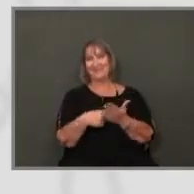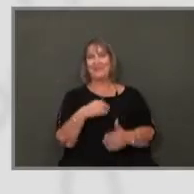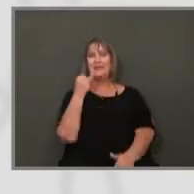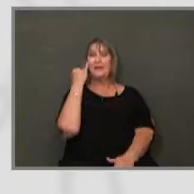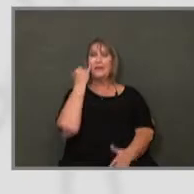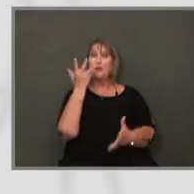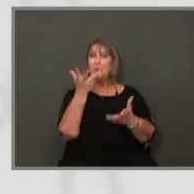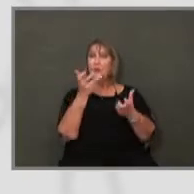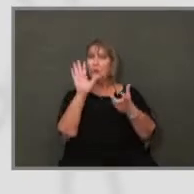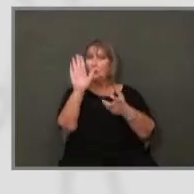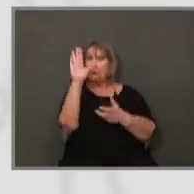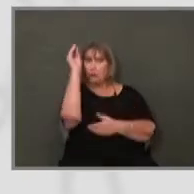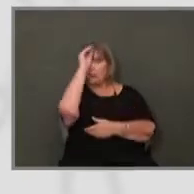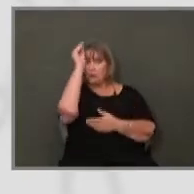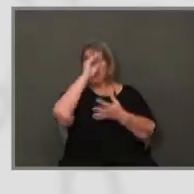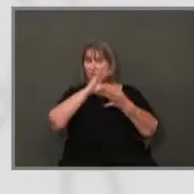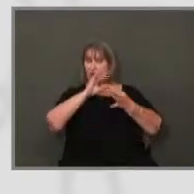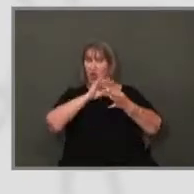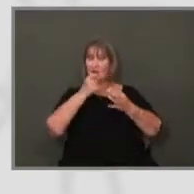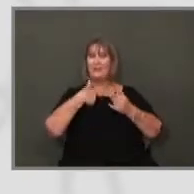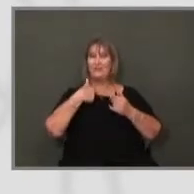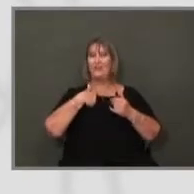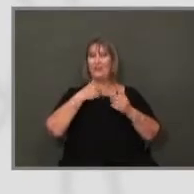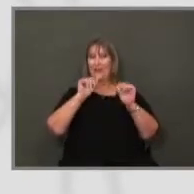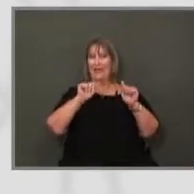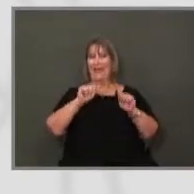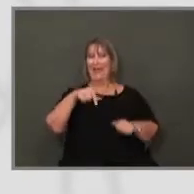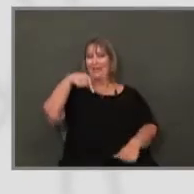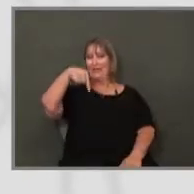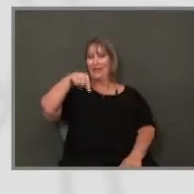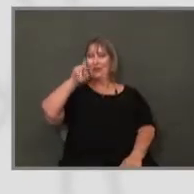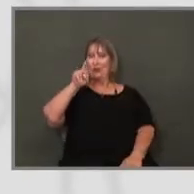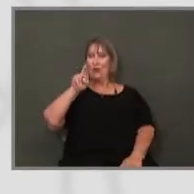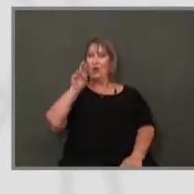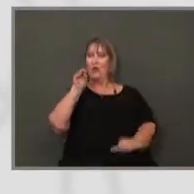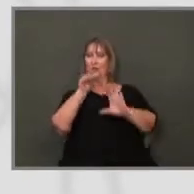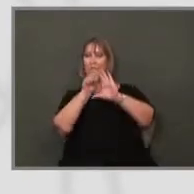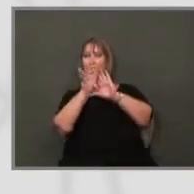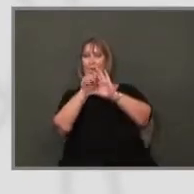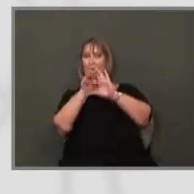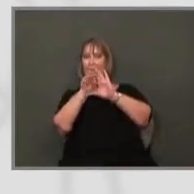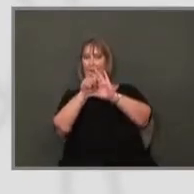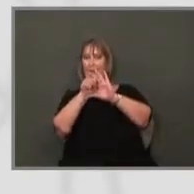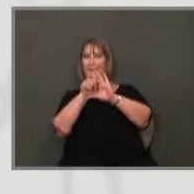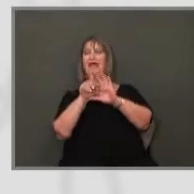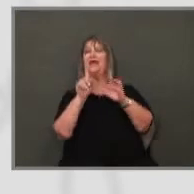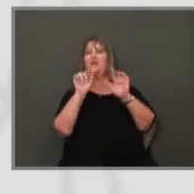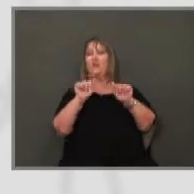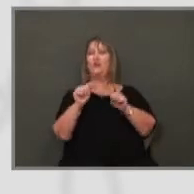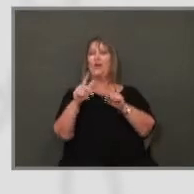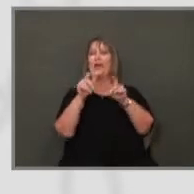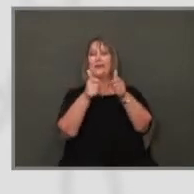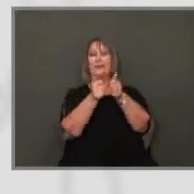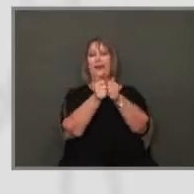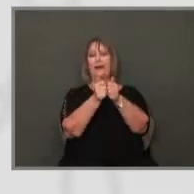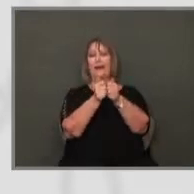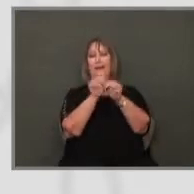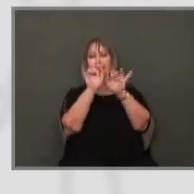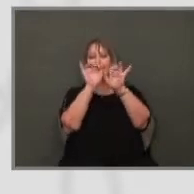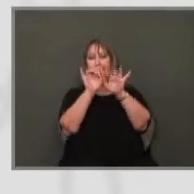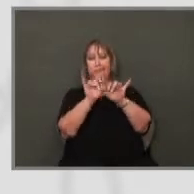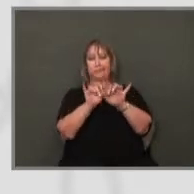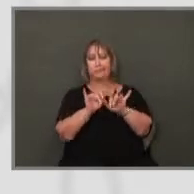to us, you can either scan back here one of the tables or scan that code. Leave us your comments. We're collecting that